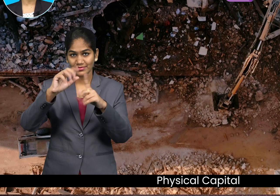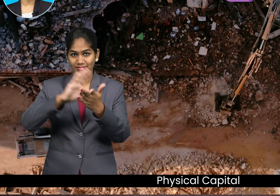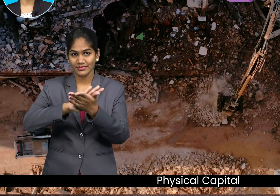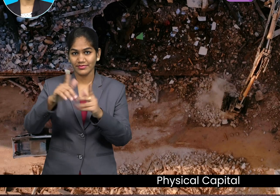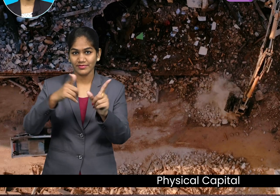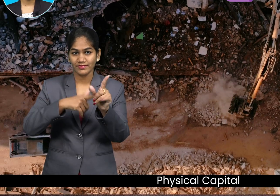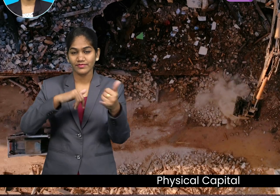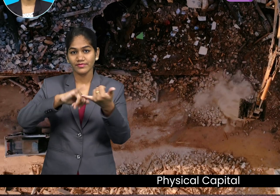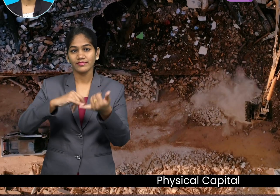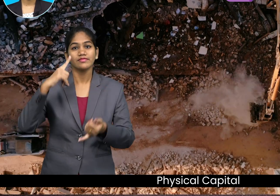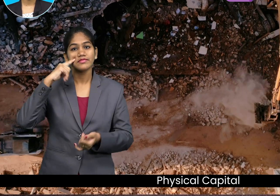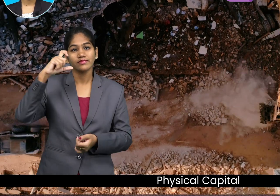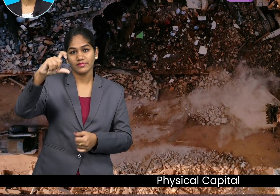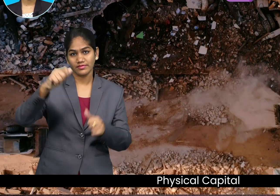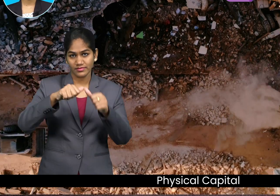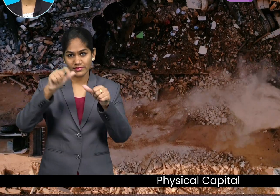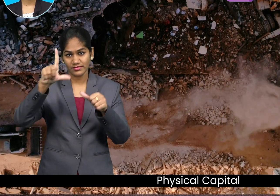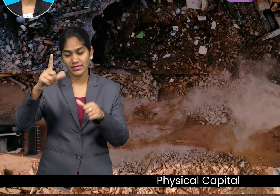Physical capital.